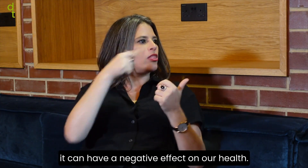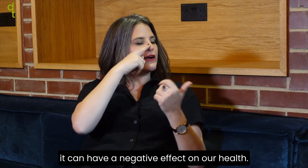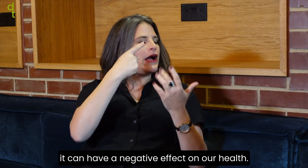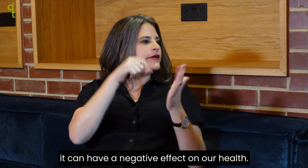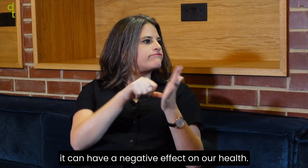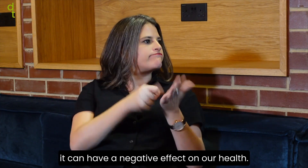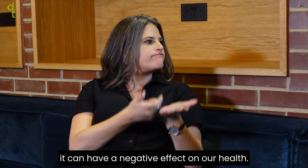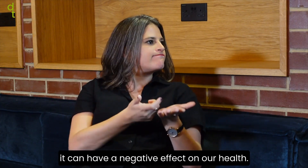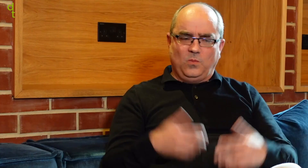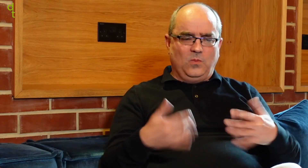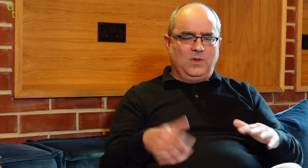on our health.